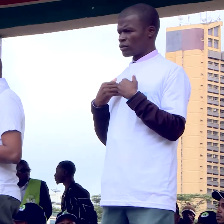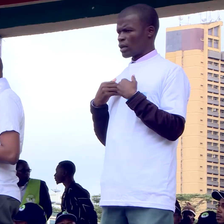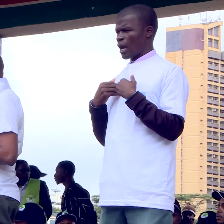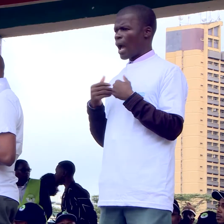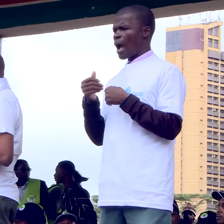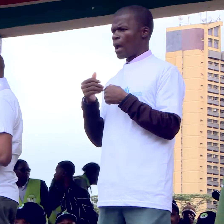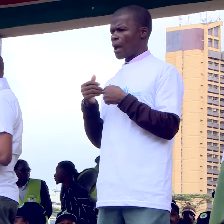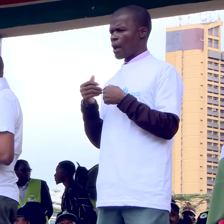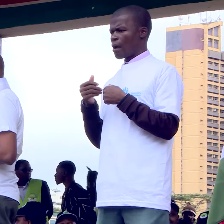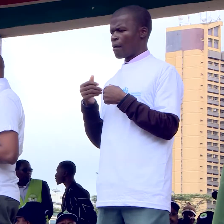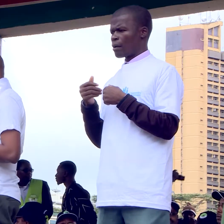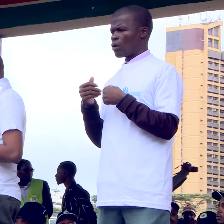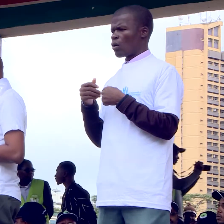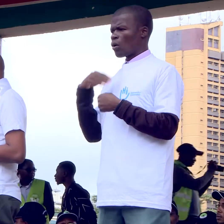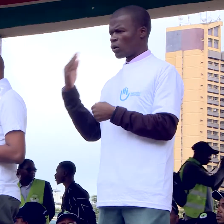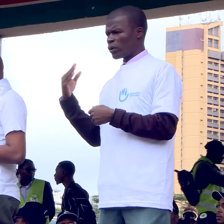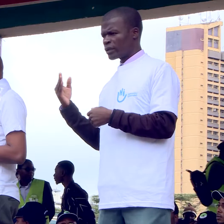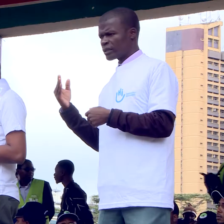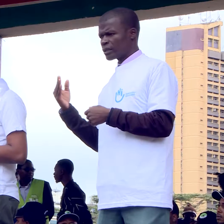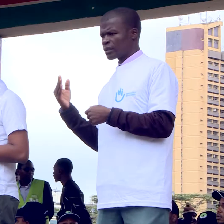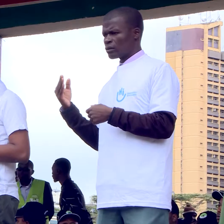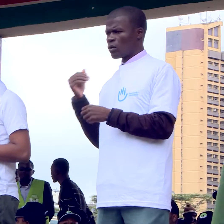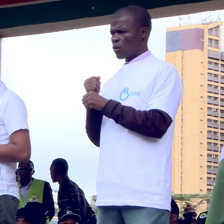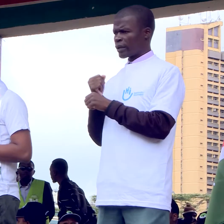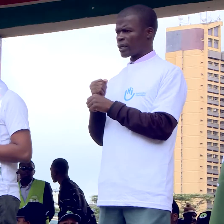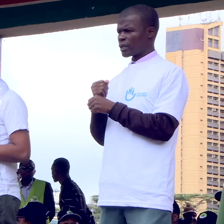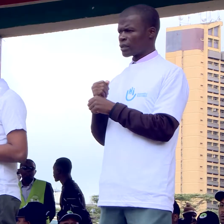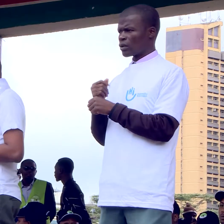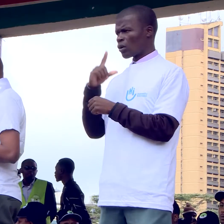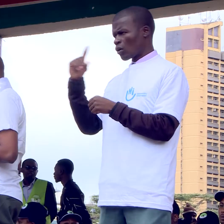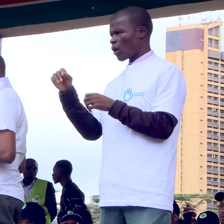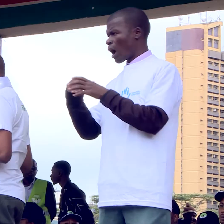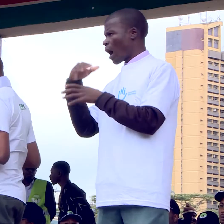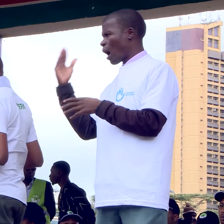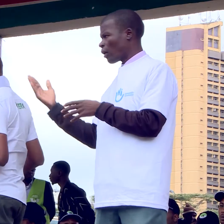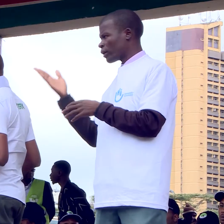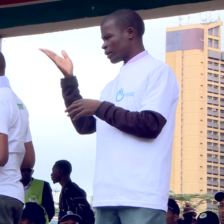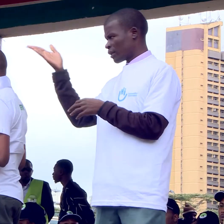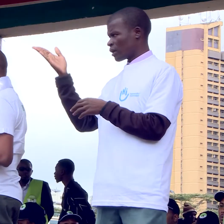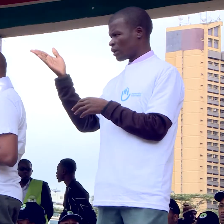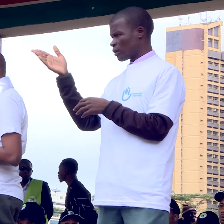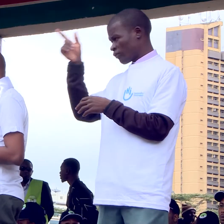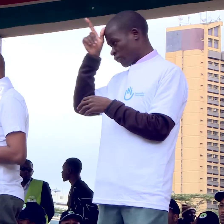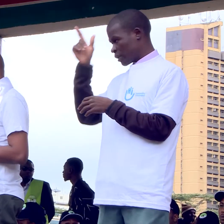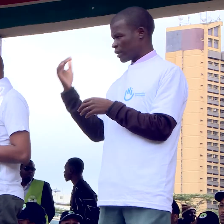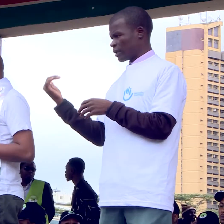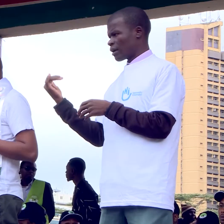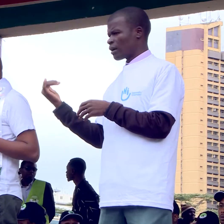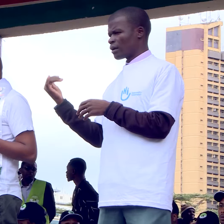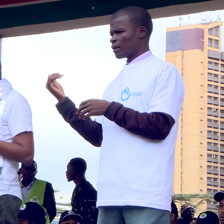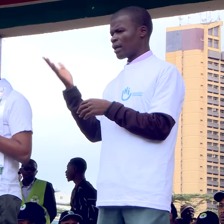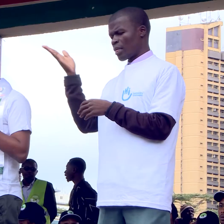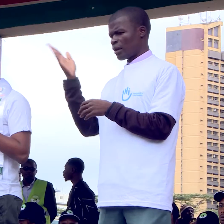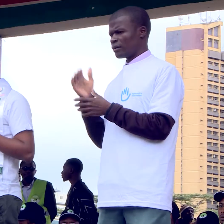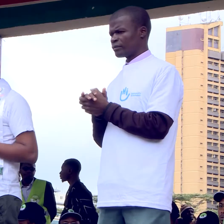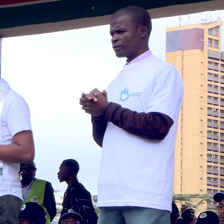politically, getting state funding so that they can be able to reach out to the grassroots to do exactly what you're doing as IEBC, and